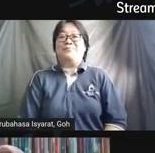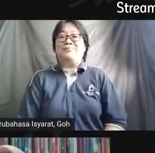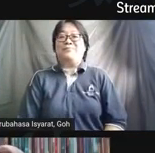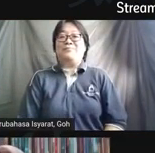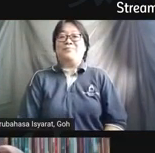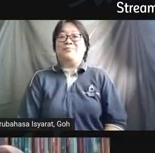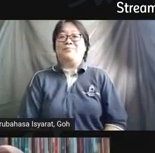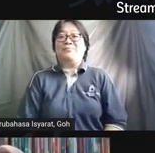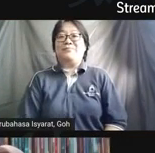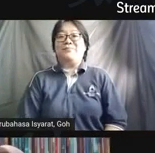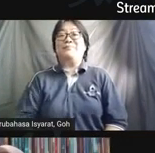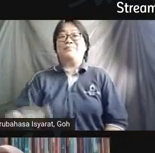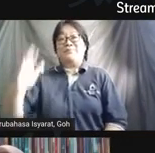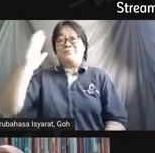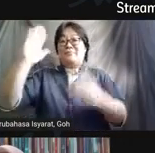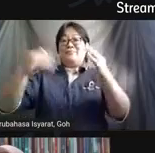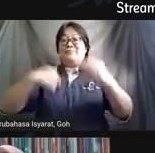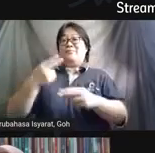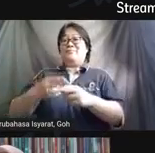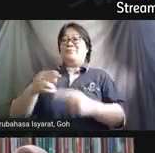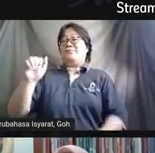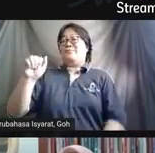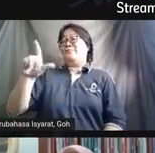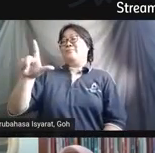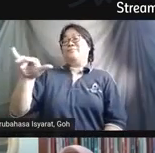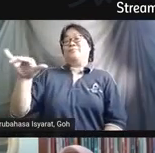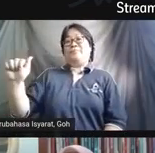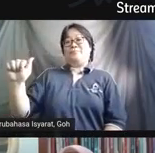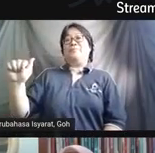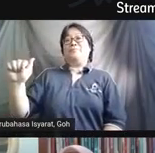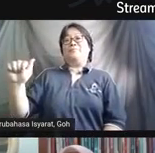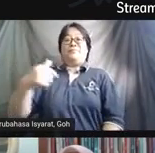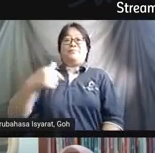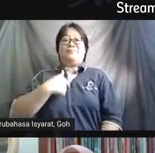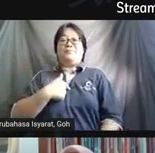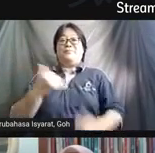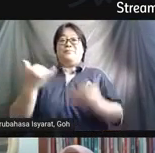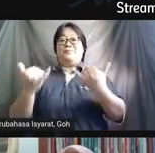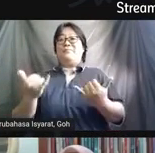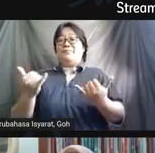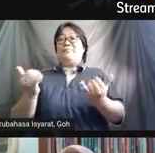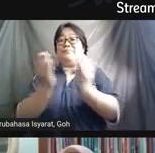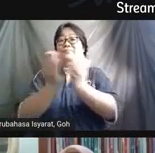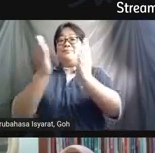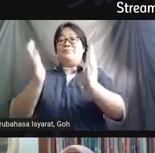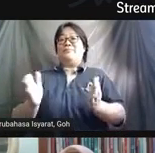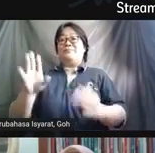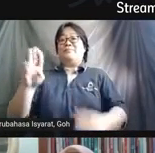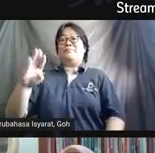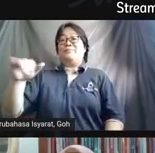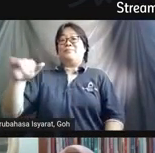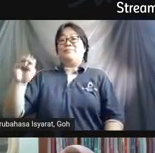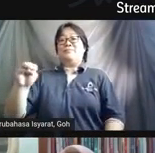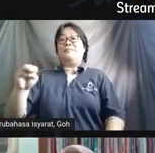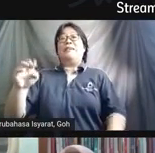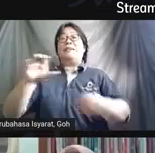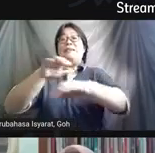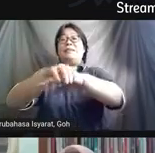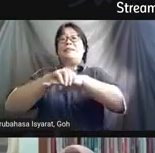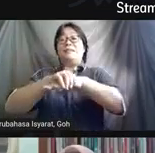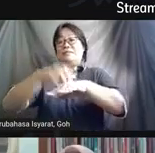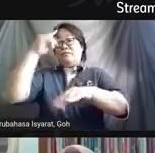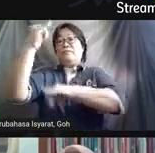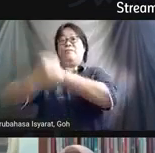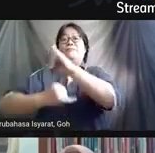Okay, my name is Alia Zwani. I am currently studying ENCOM, English for International Communication, and